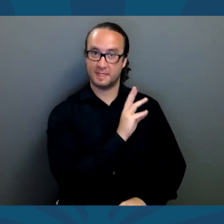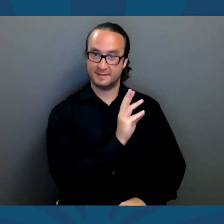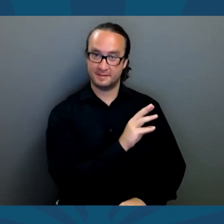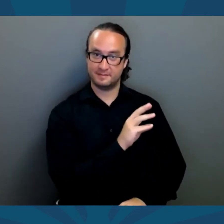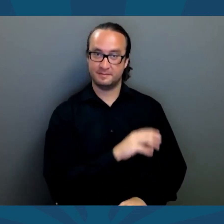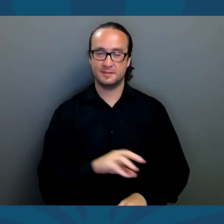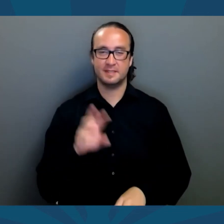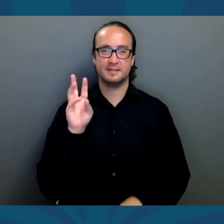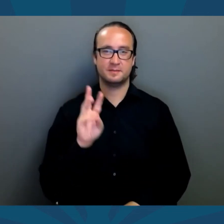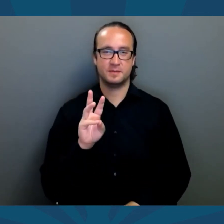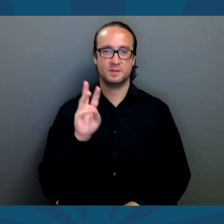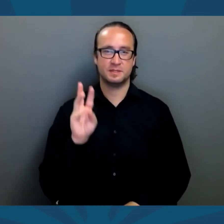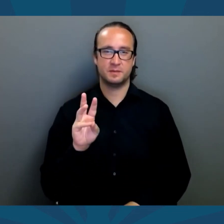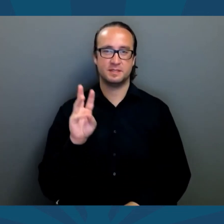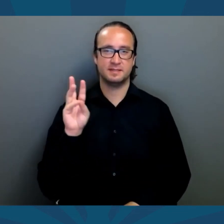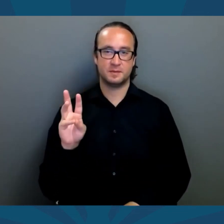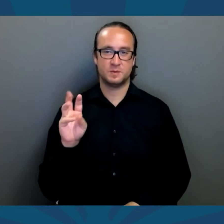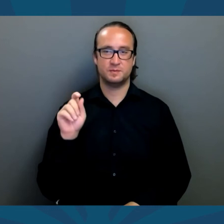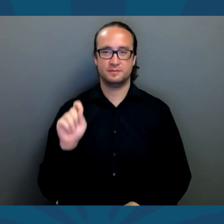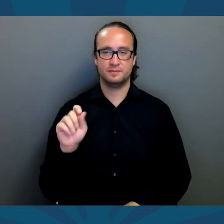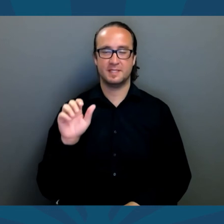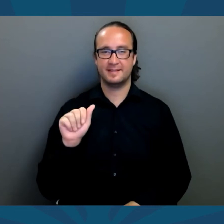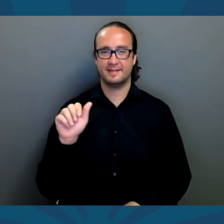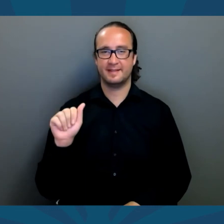traditional. Website,